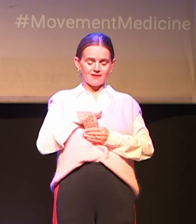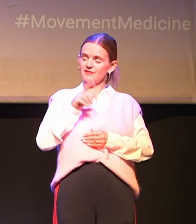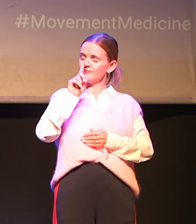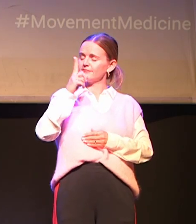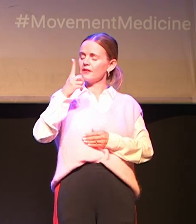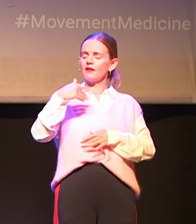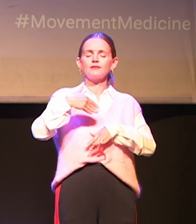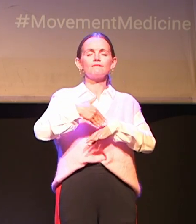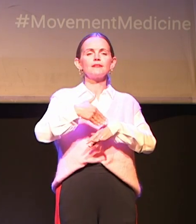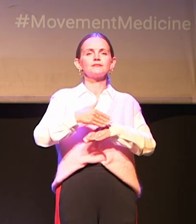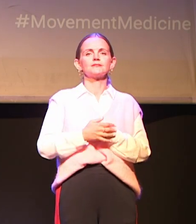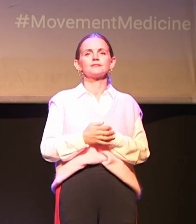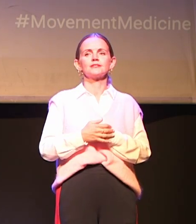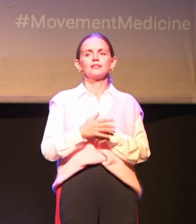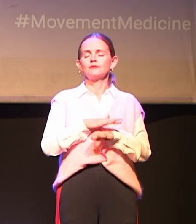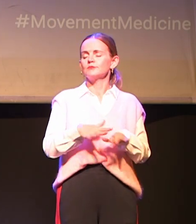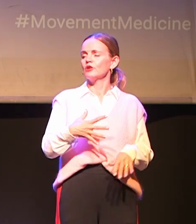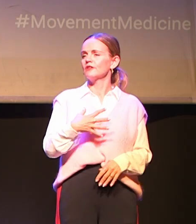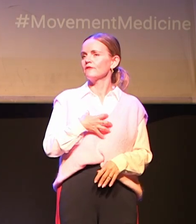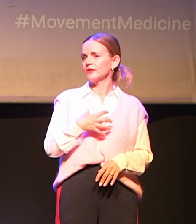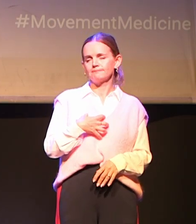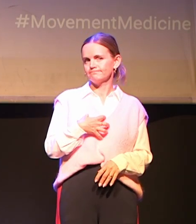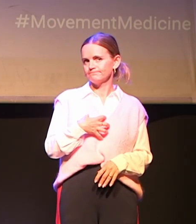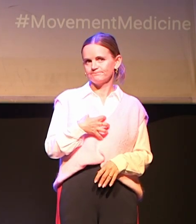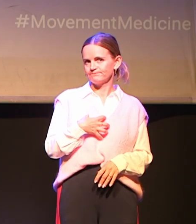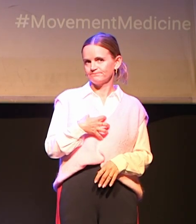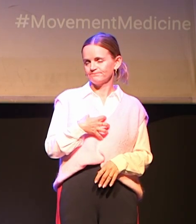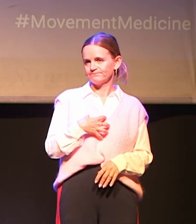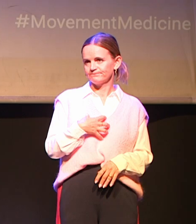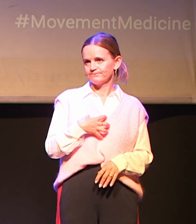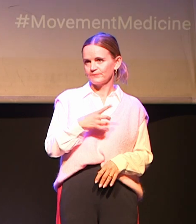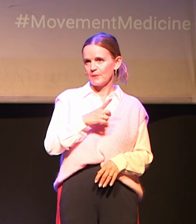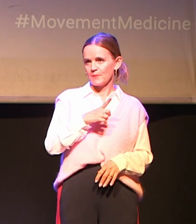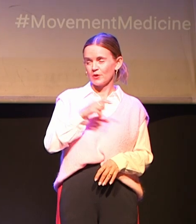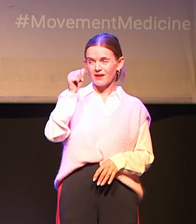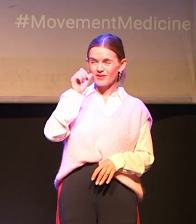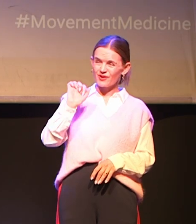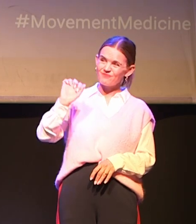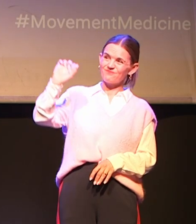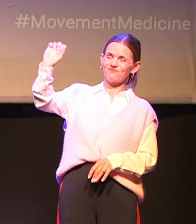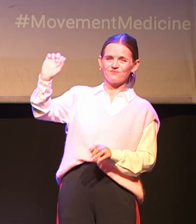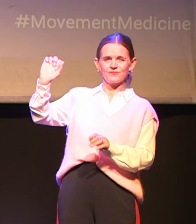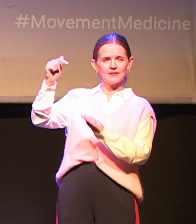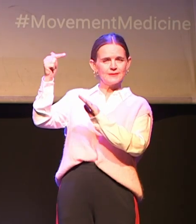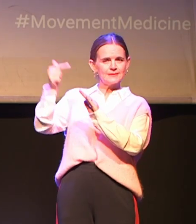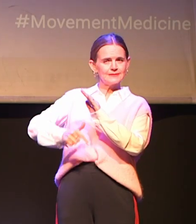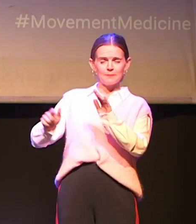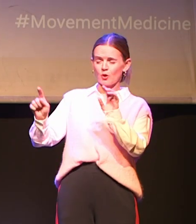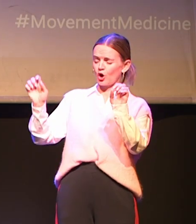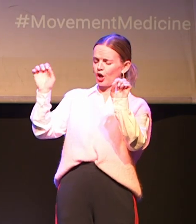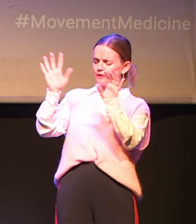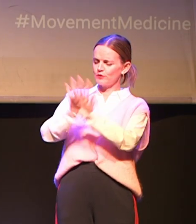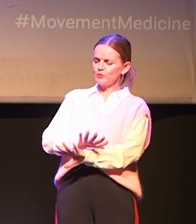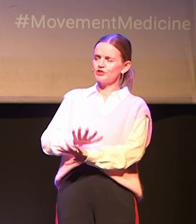where I'm not afraid, actually. Maybe because I know that it's a deep confusion and a deep terror, and you can kind of